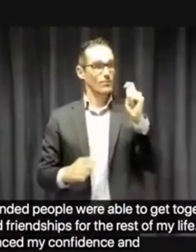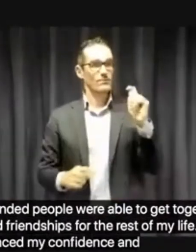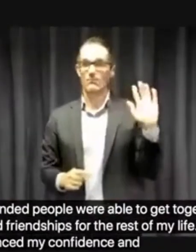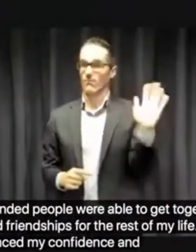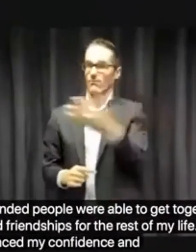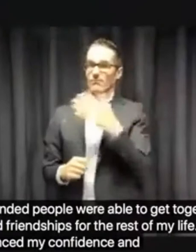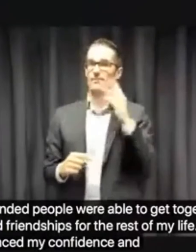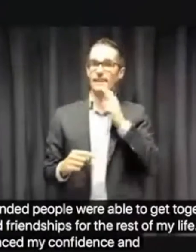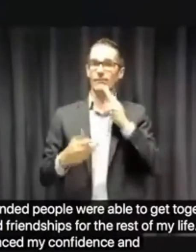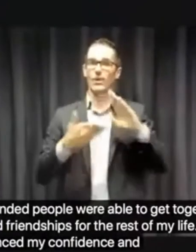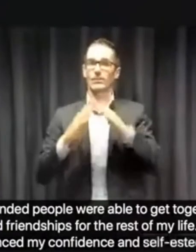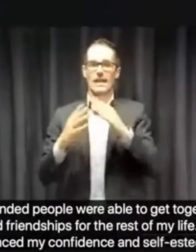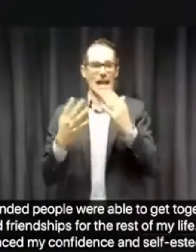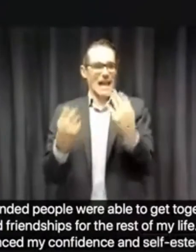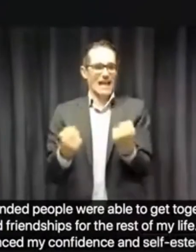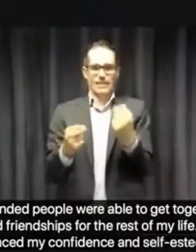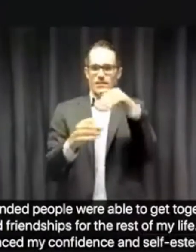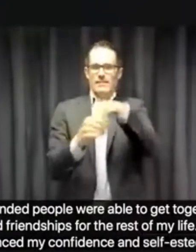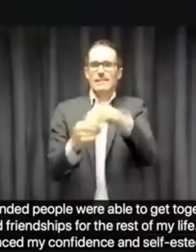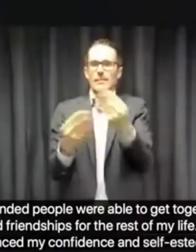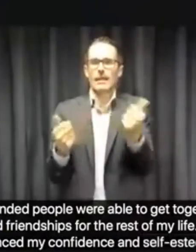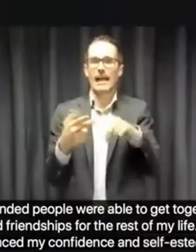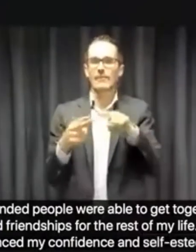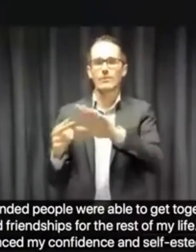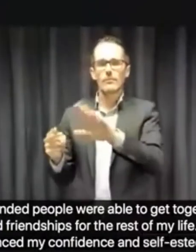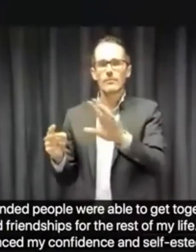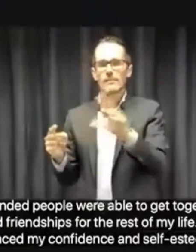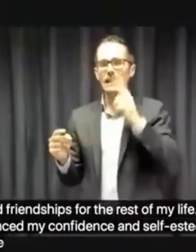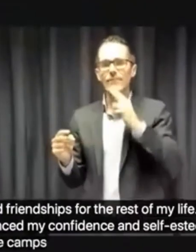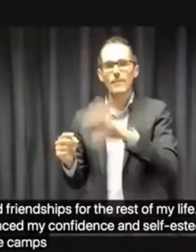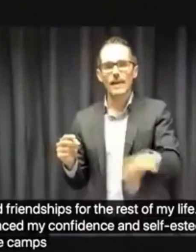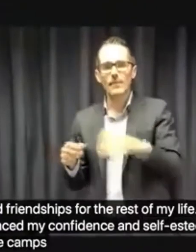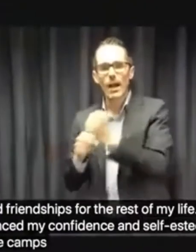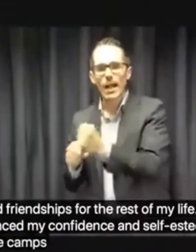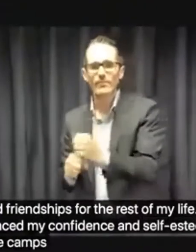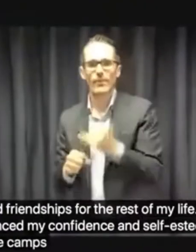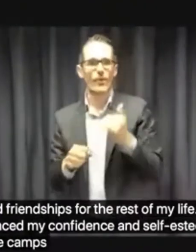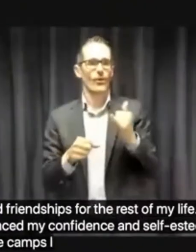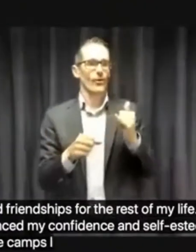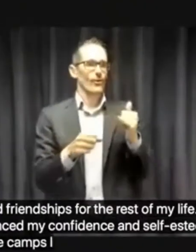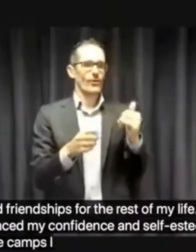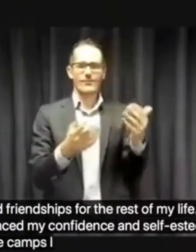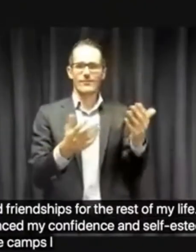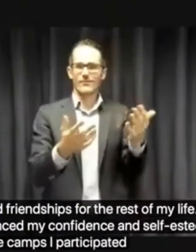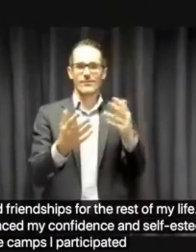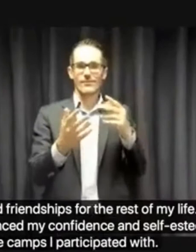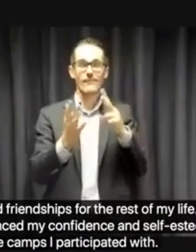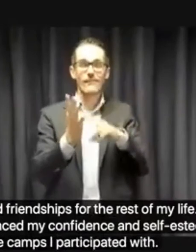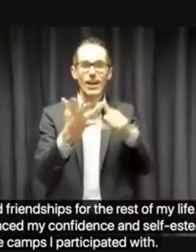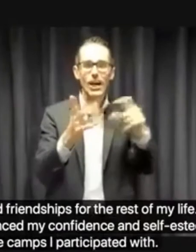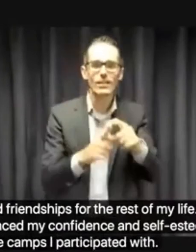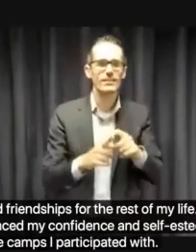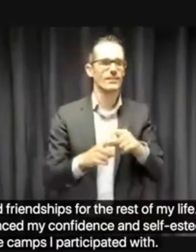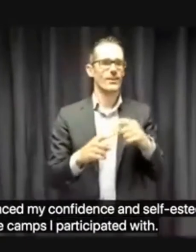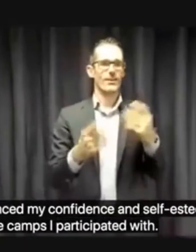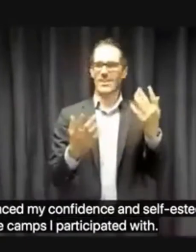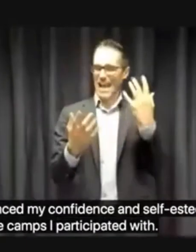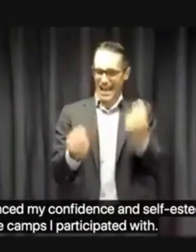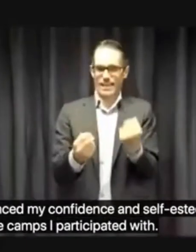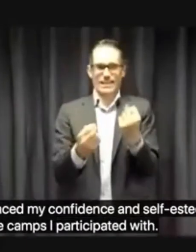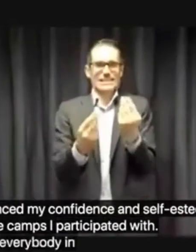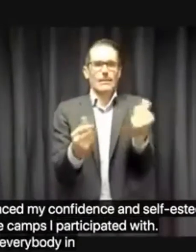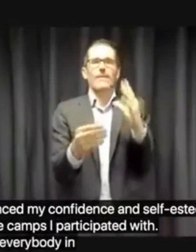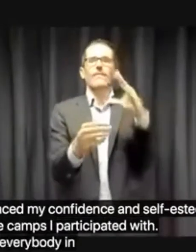And a strong volunteer culture. I think almost everybody in the deaf community were involved in something, whether it was a deaf basketball club or our volunteer group